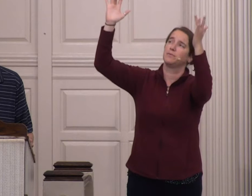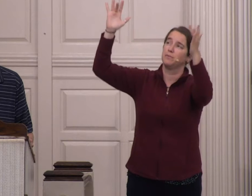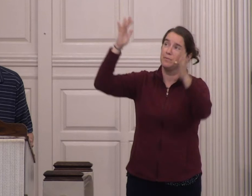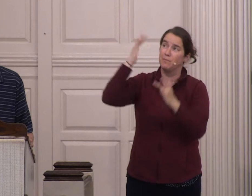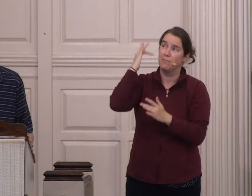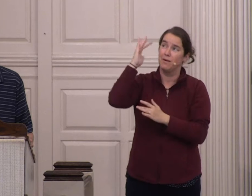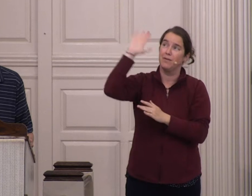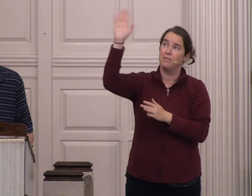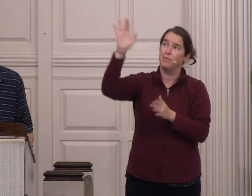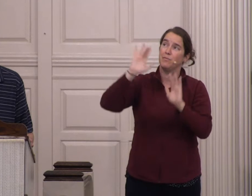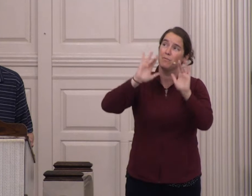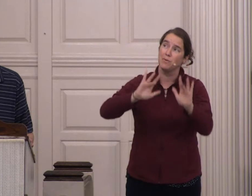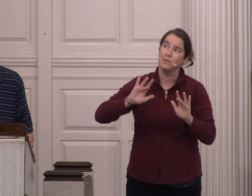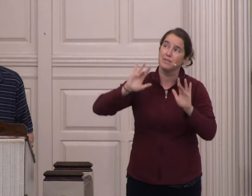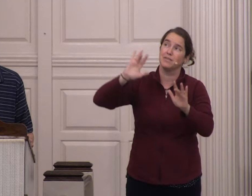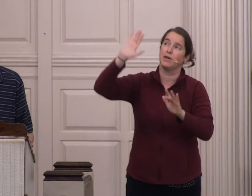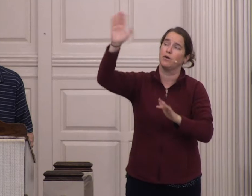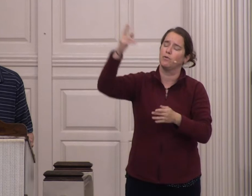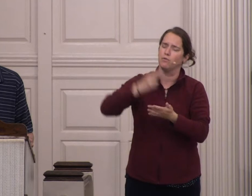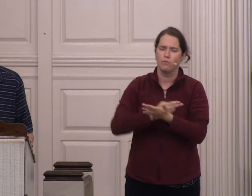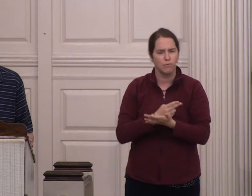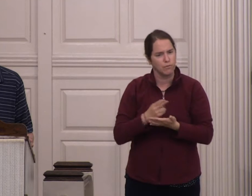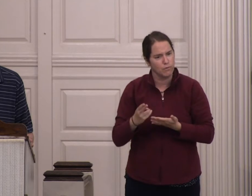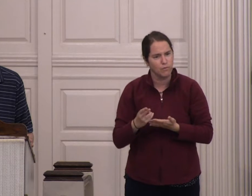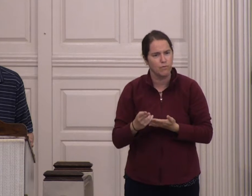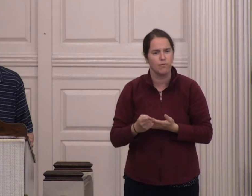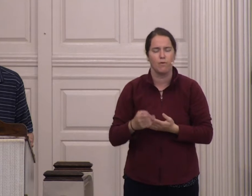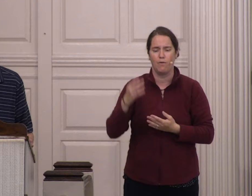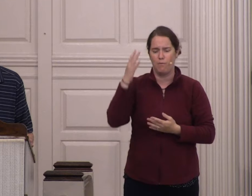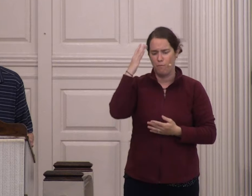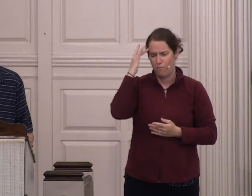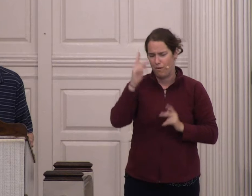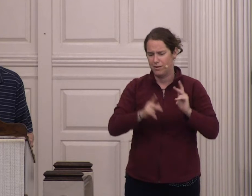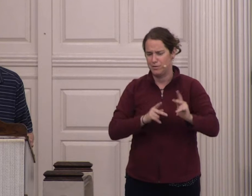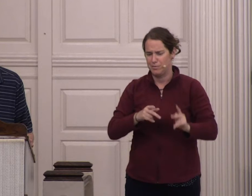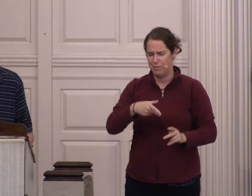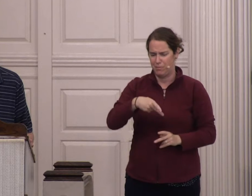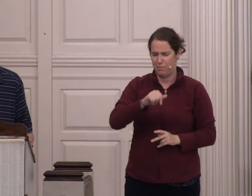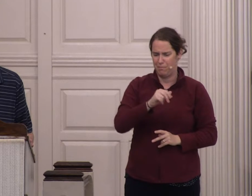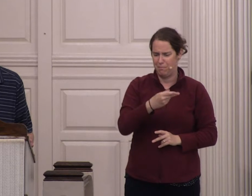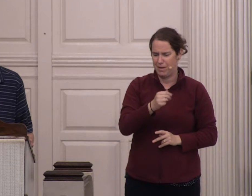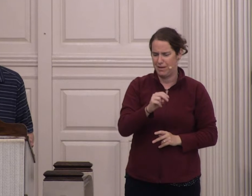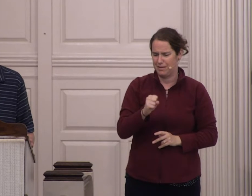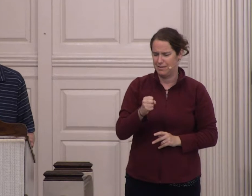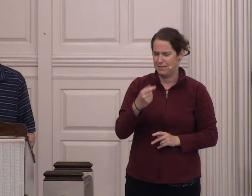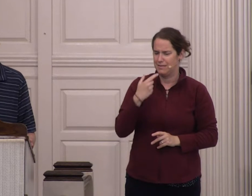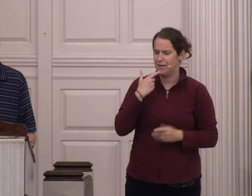truth, why should the pagans say, "Where is their God?"